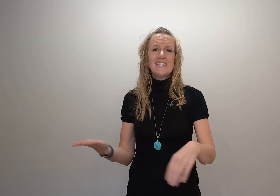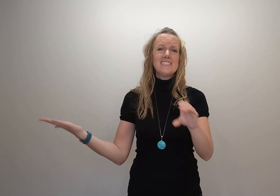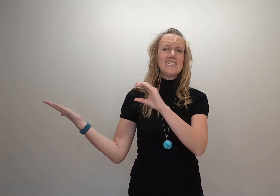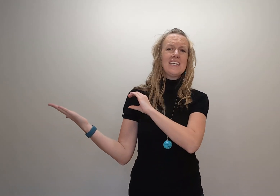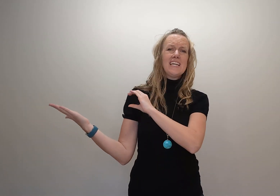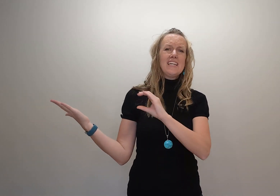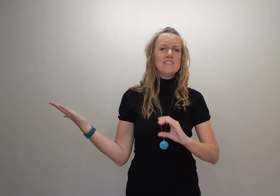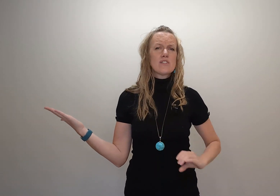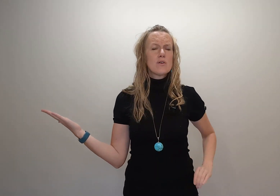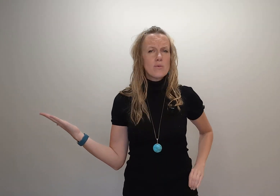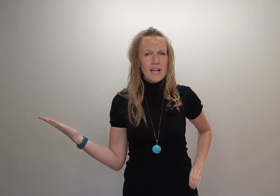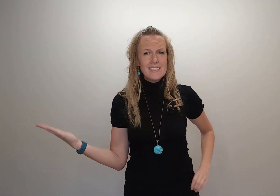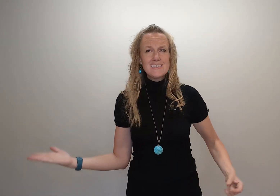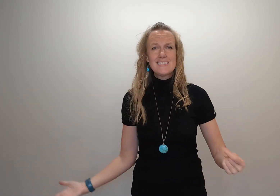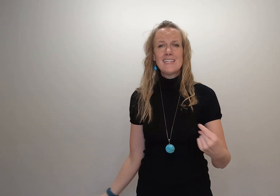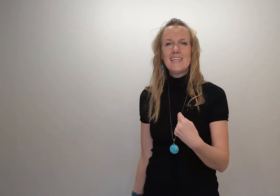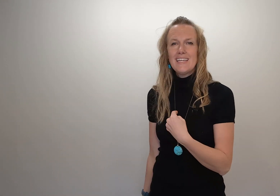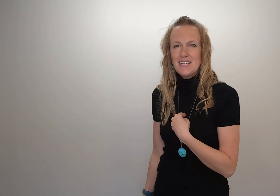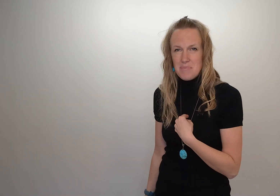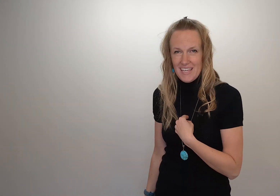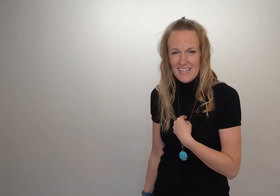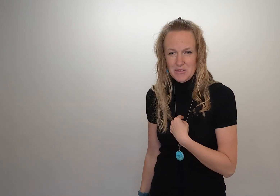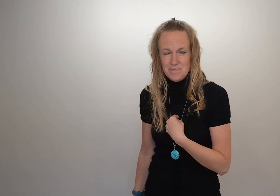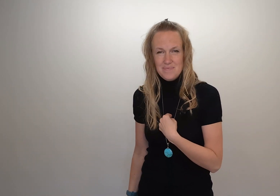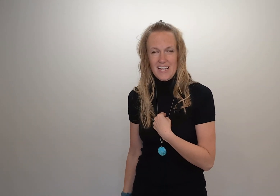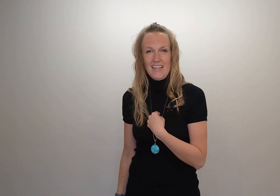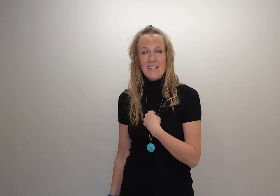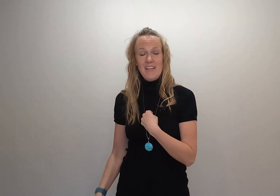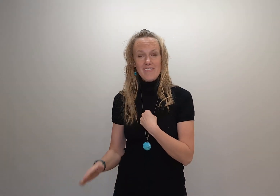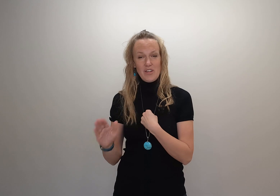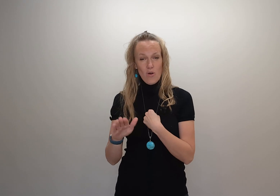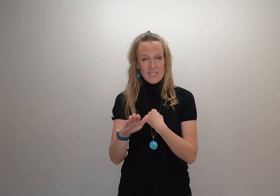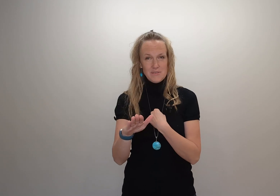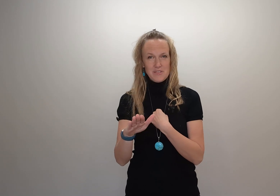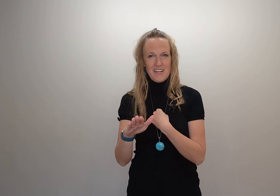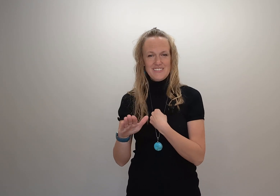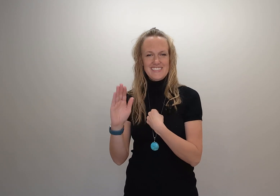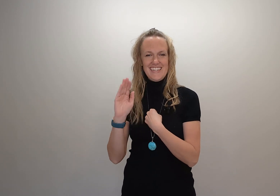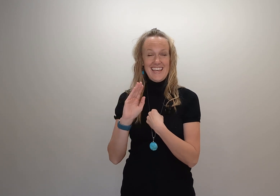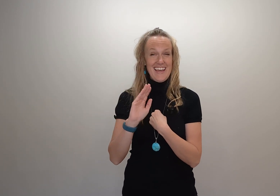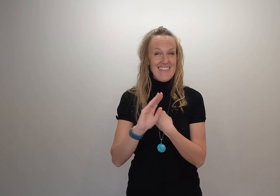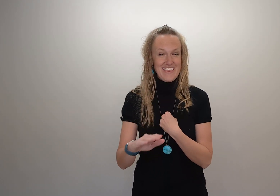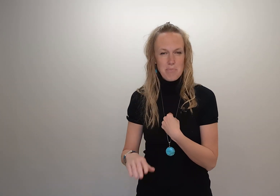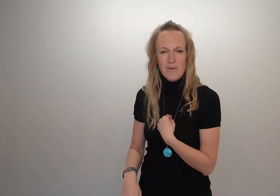Holiness is Christ in me. And then we have the chorus, which we're not doing today, and then the